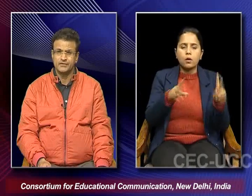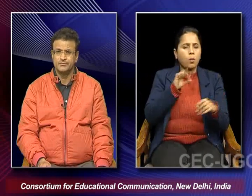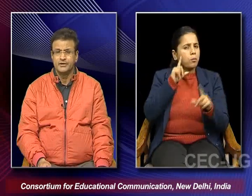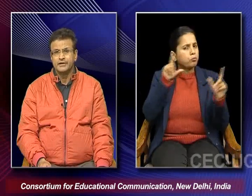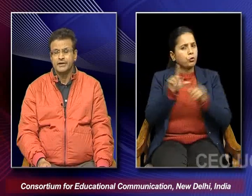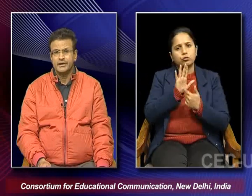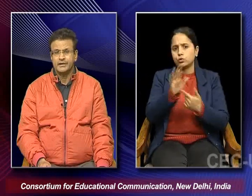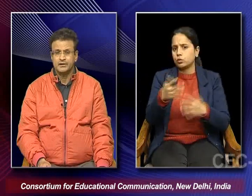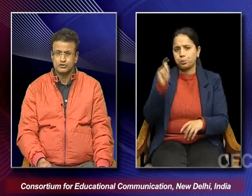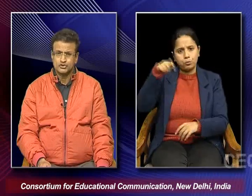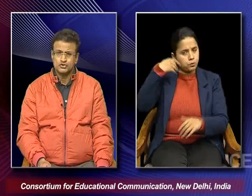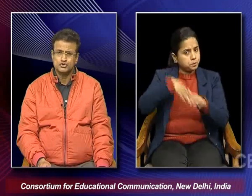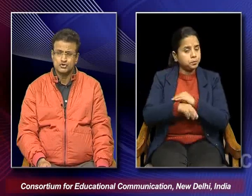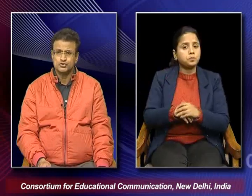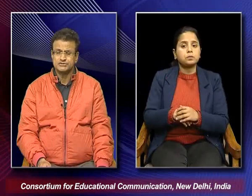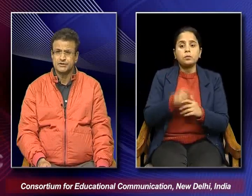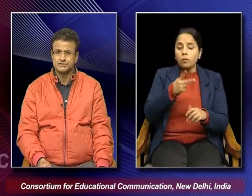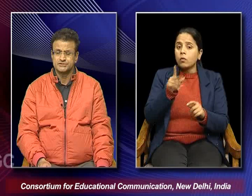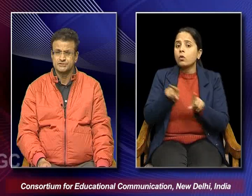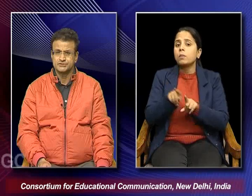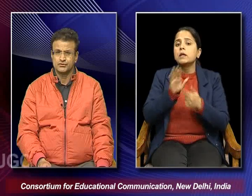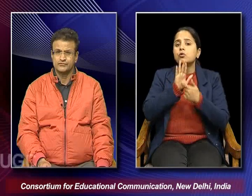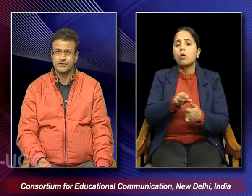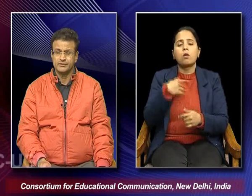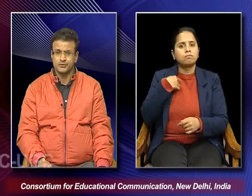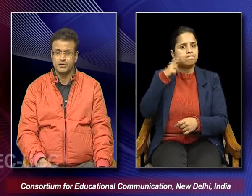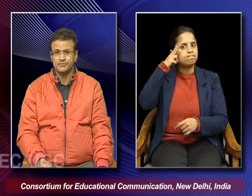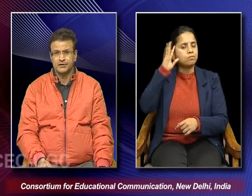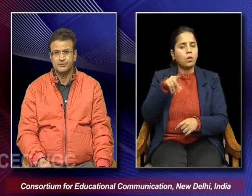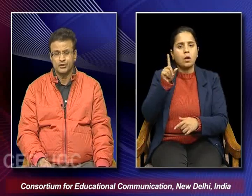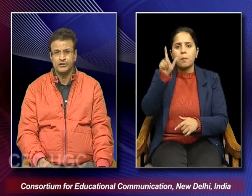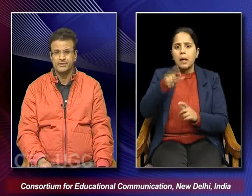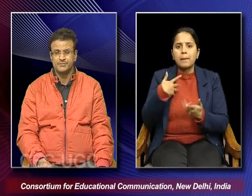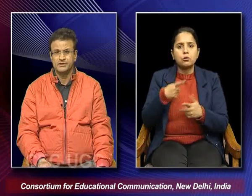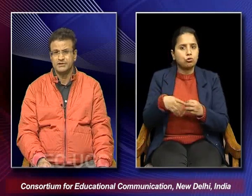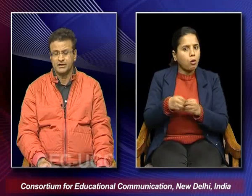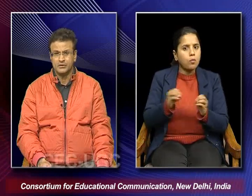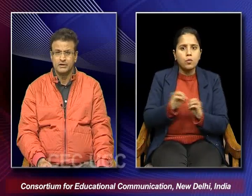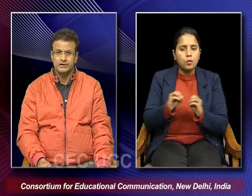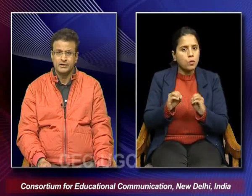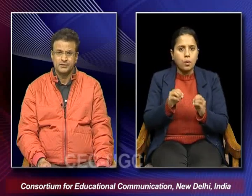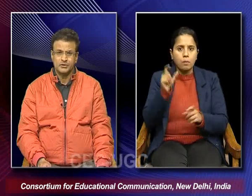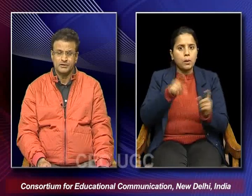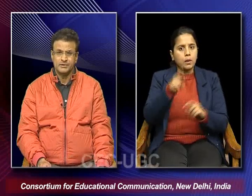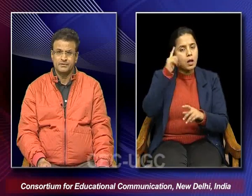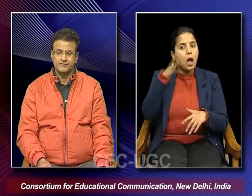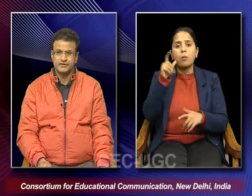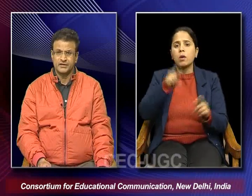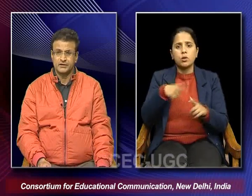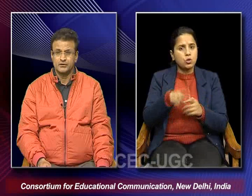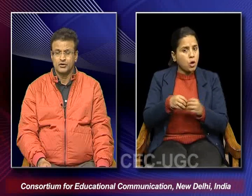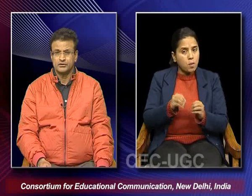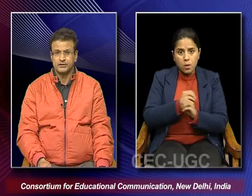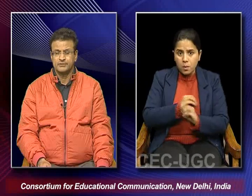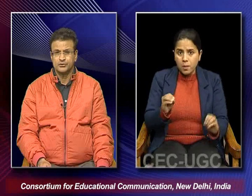the film. And it also shows the concerns of the unemployed people, that how unemployed people, when they